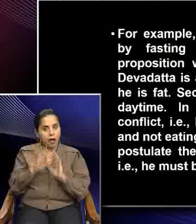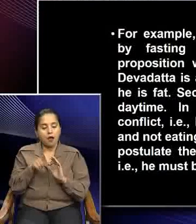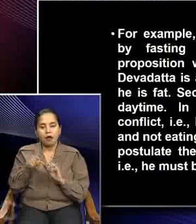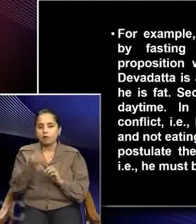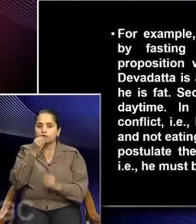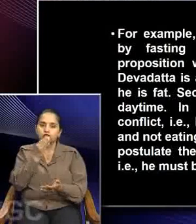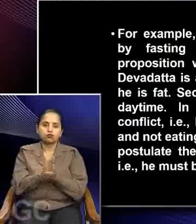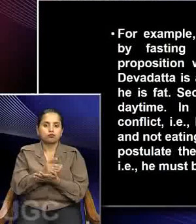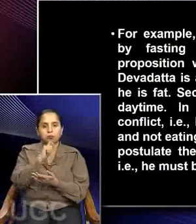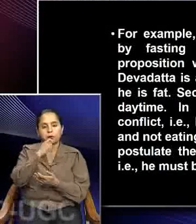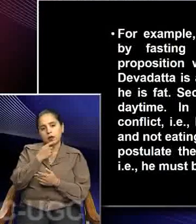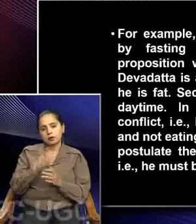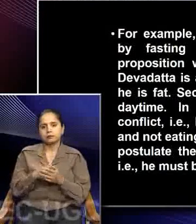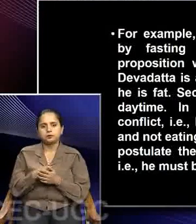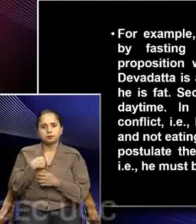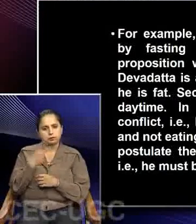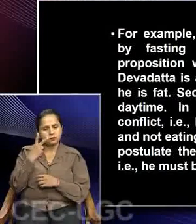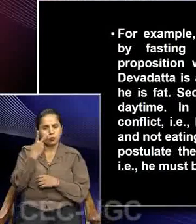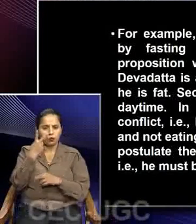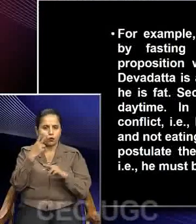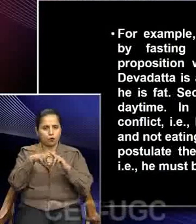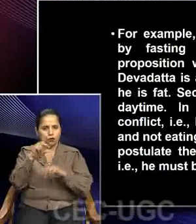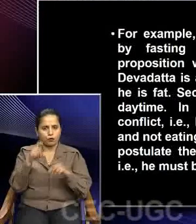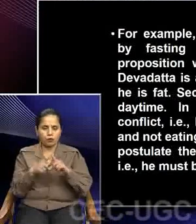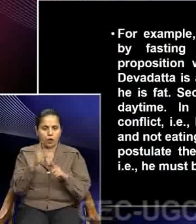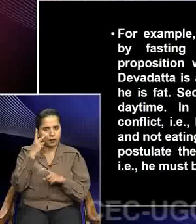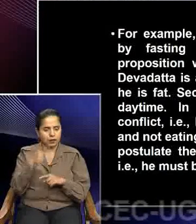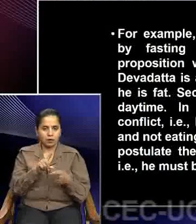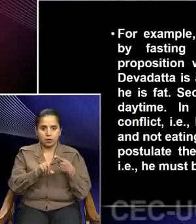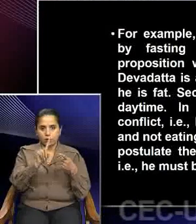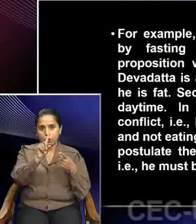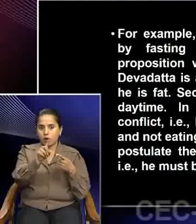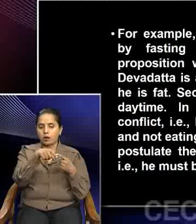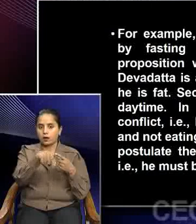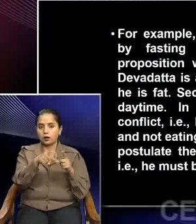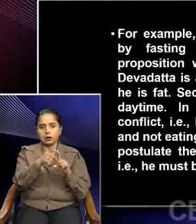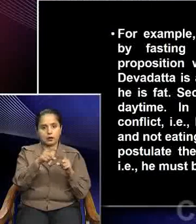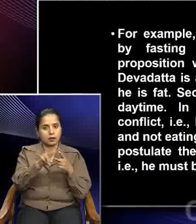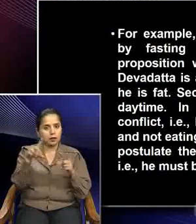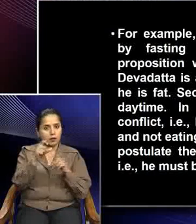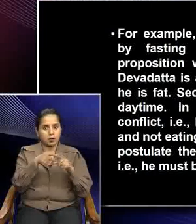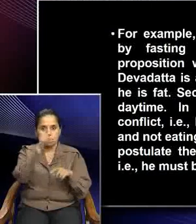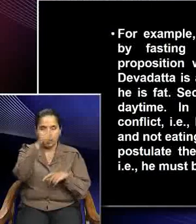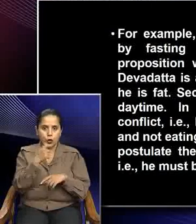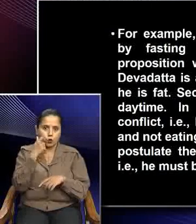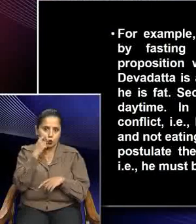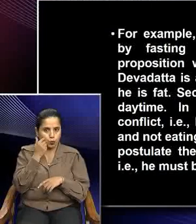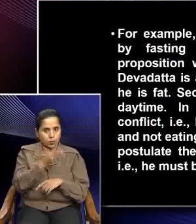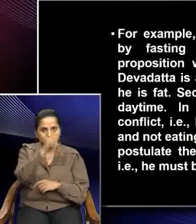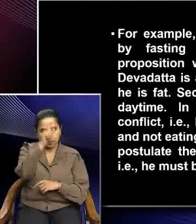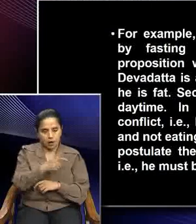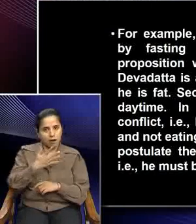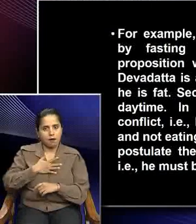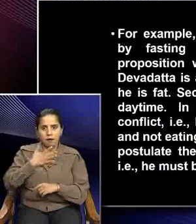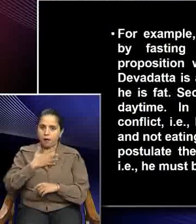In this proposition, we find two facts. One, Devdutt is a human being and